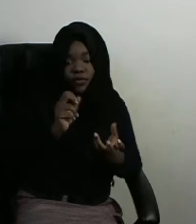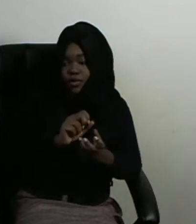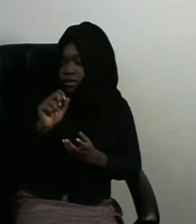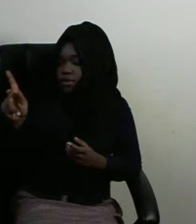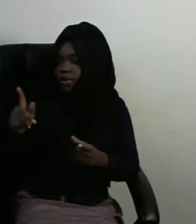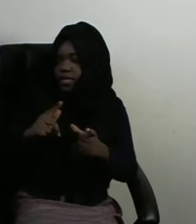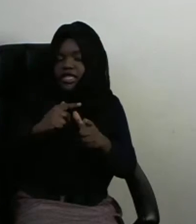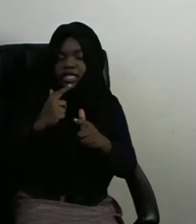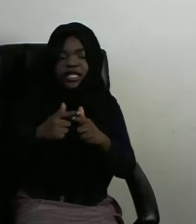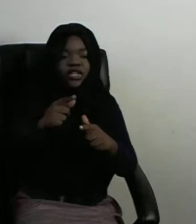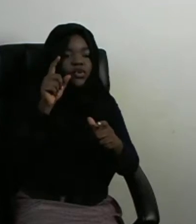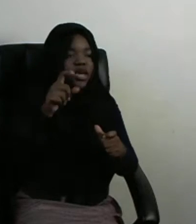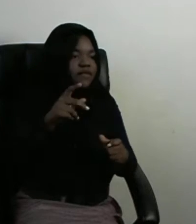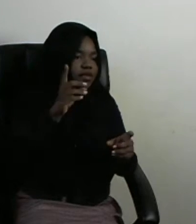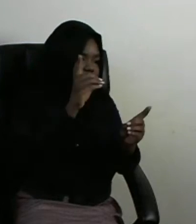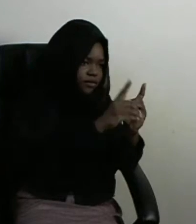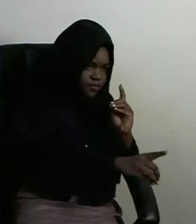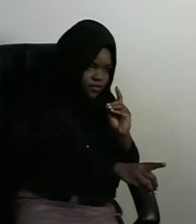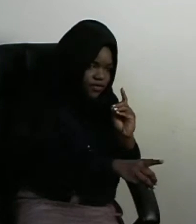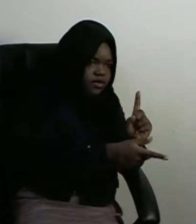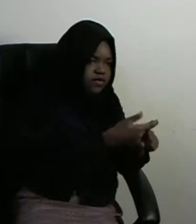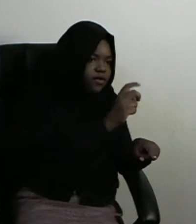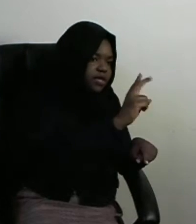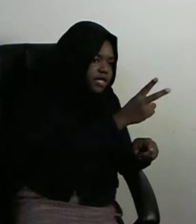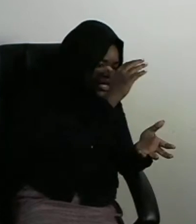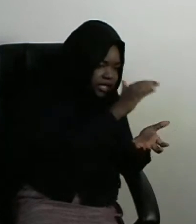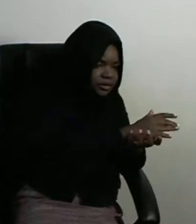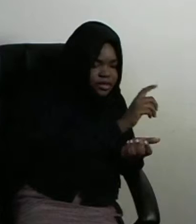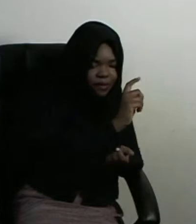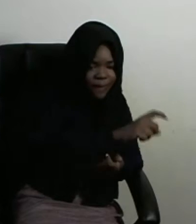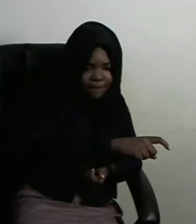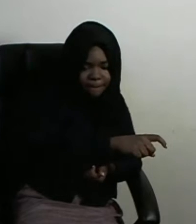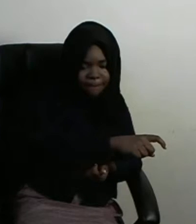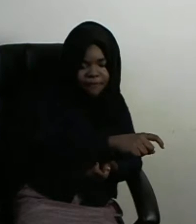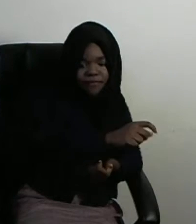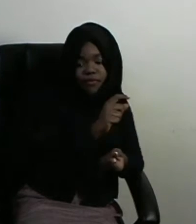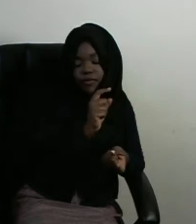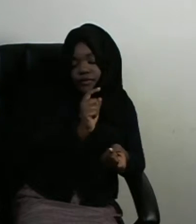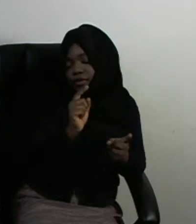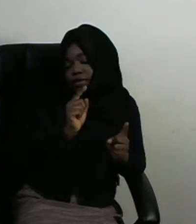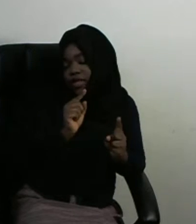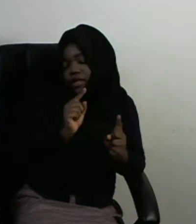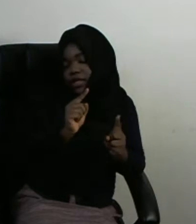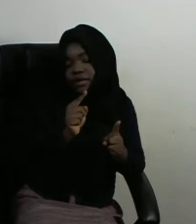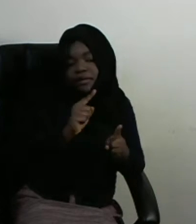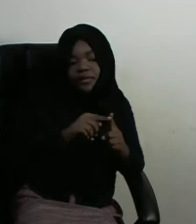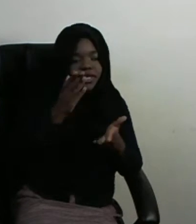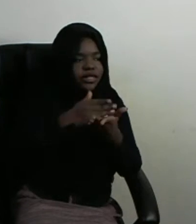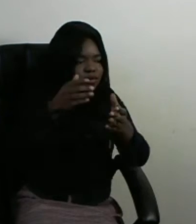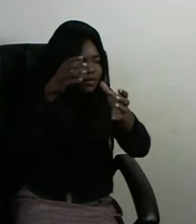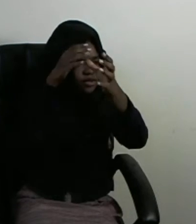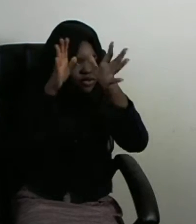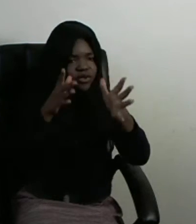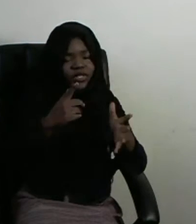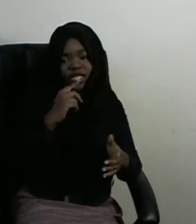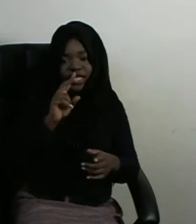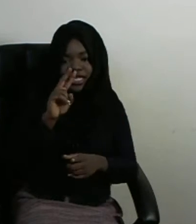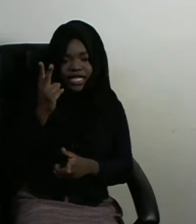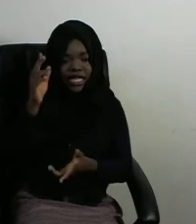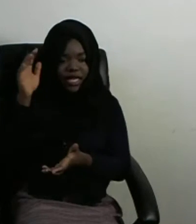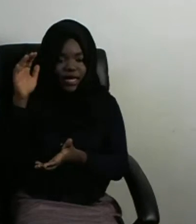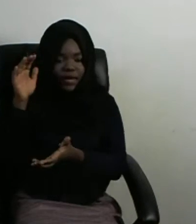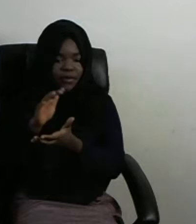back, there has to be a divorce from the second husband. But some scholars say the second